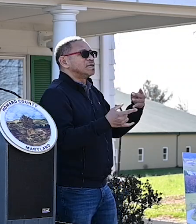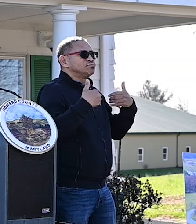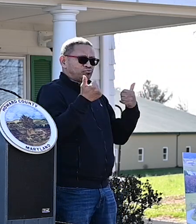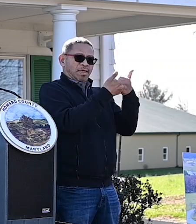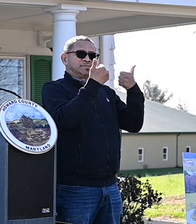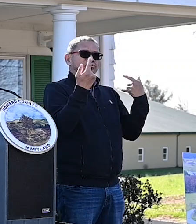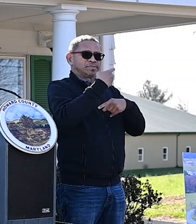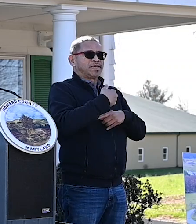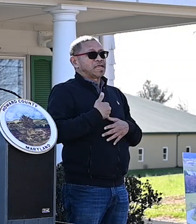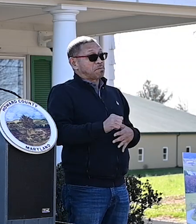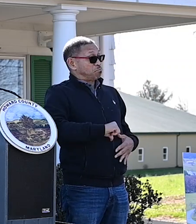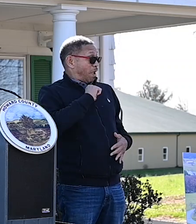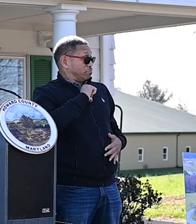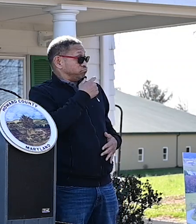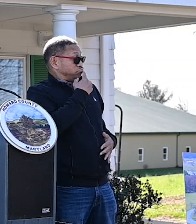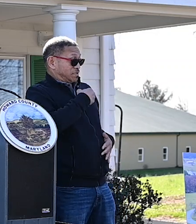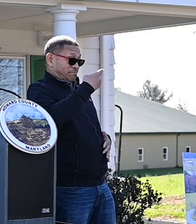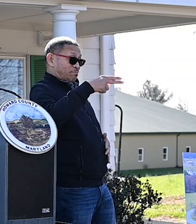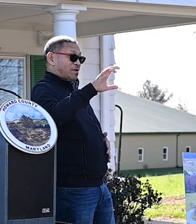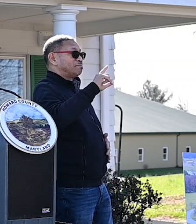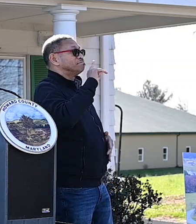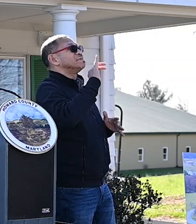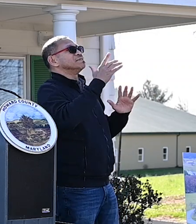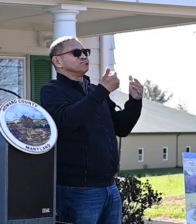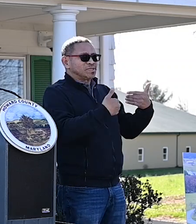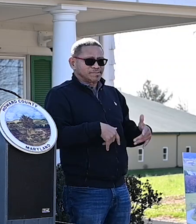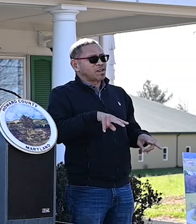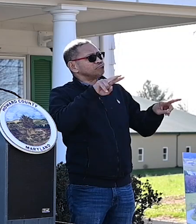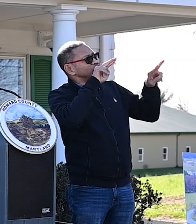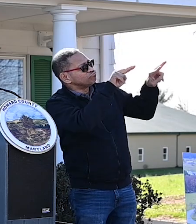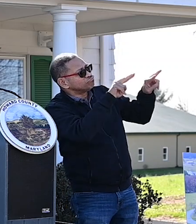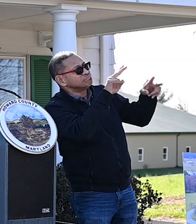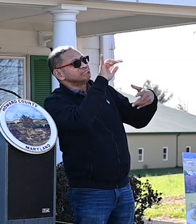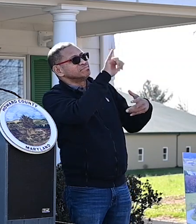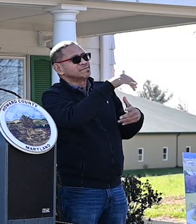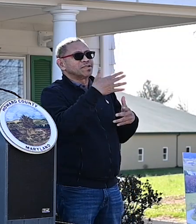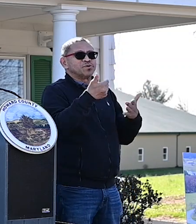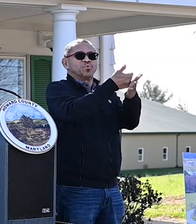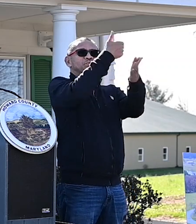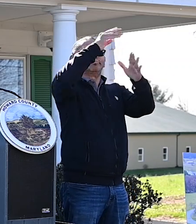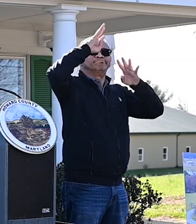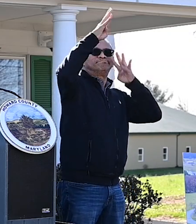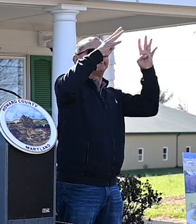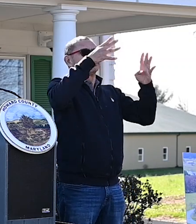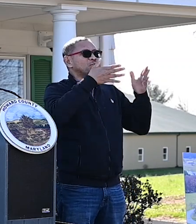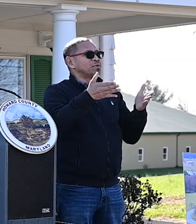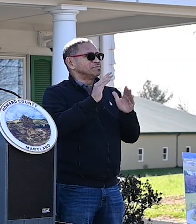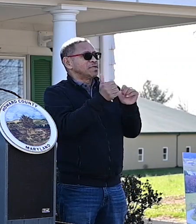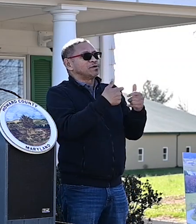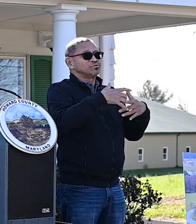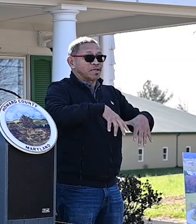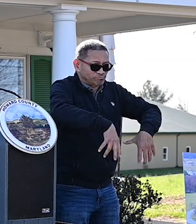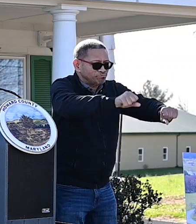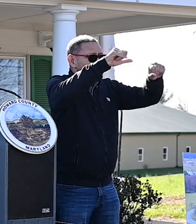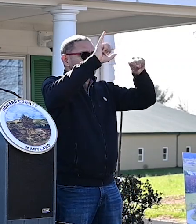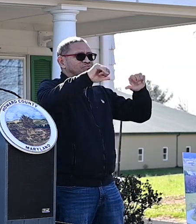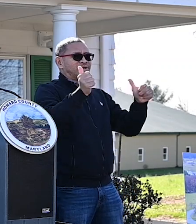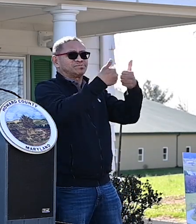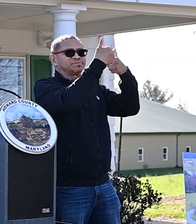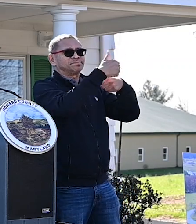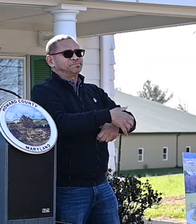today, and I'm proud to say that Howard County is looking at new and innovative ways to take on these